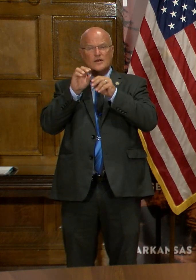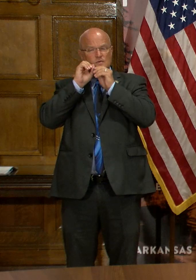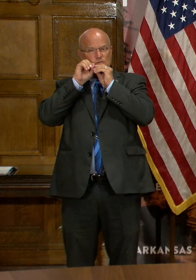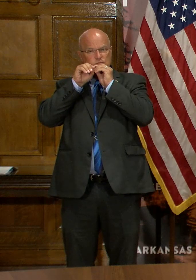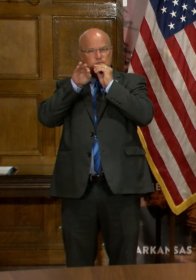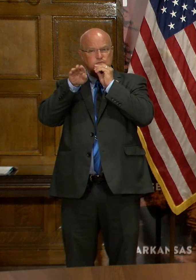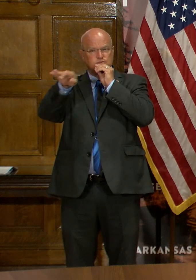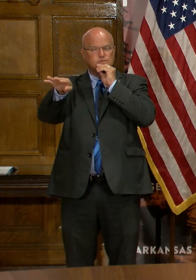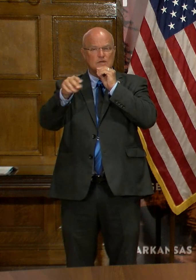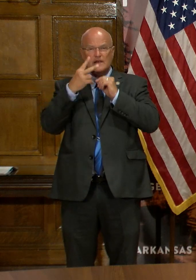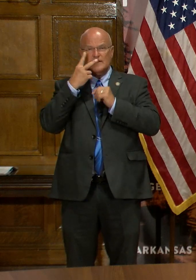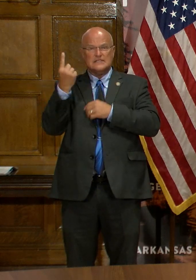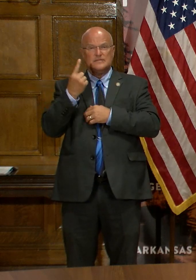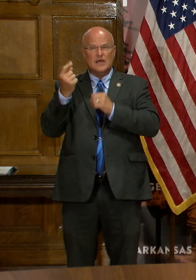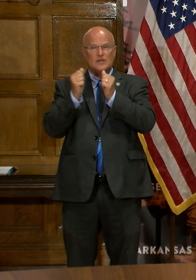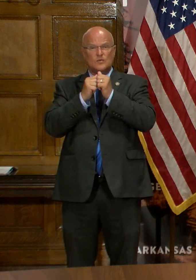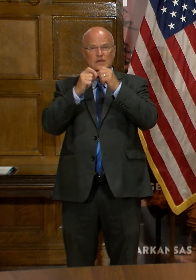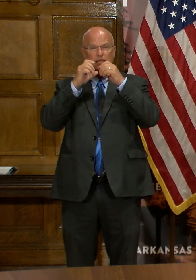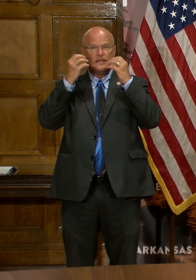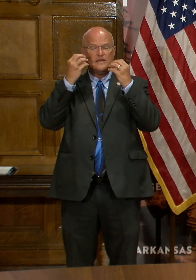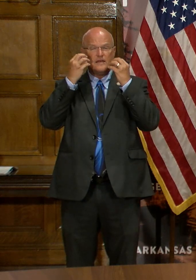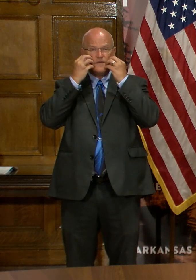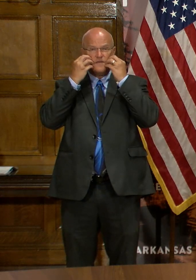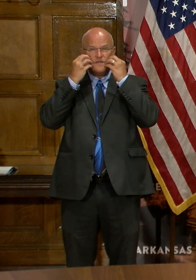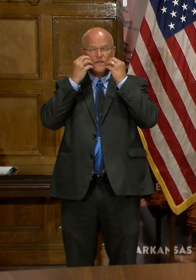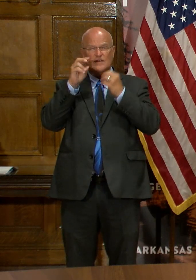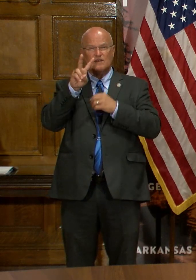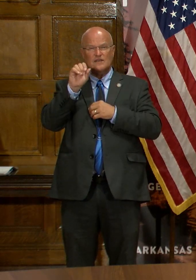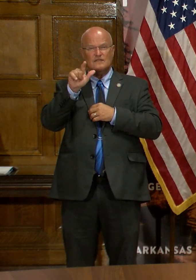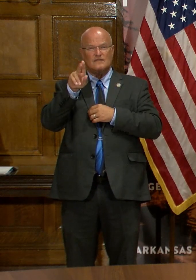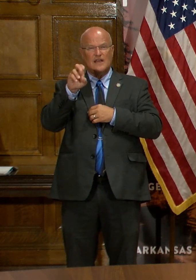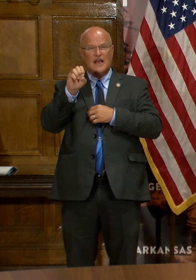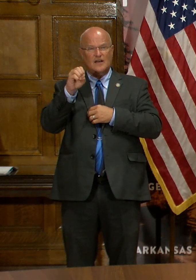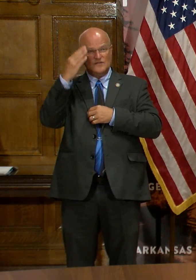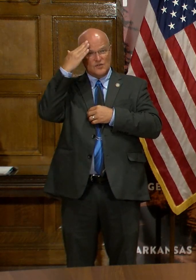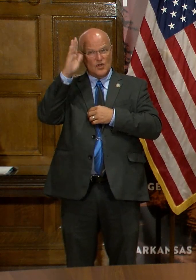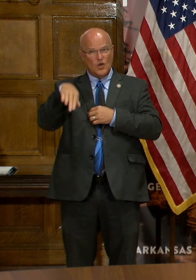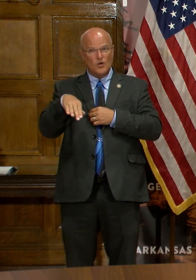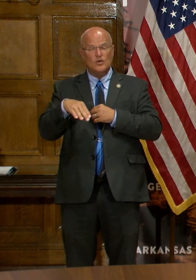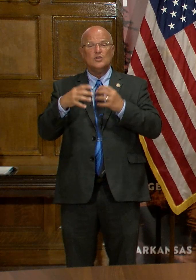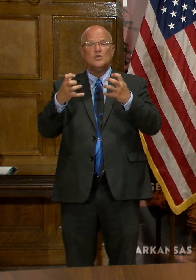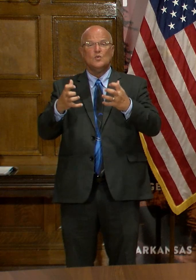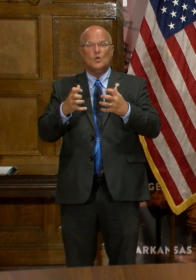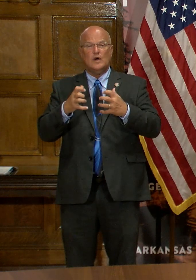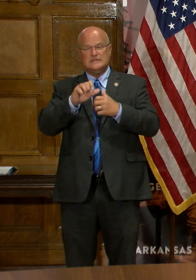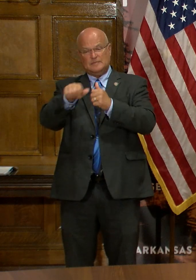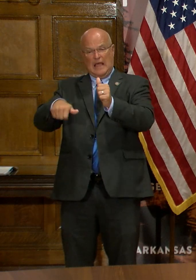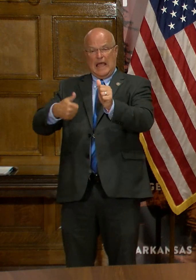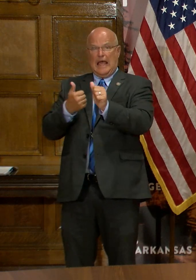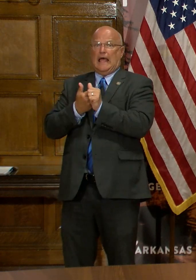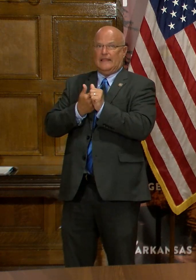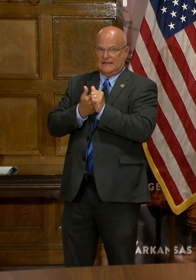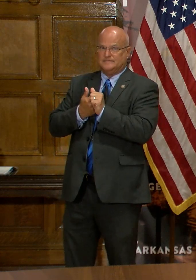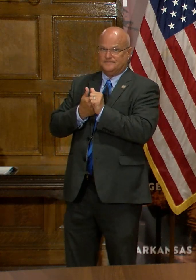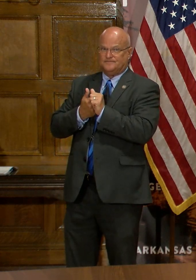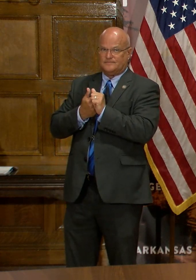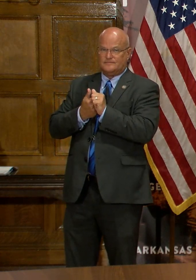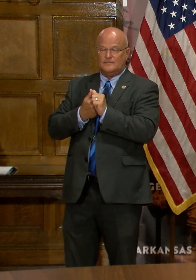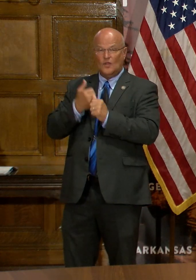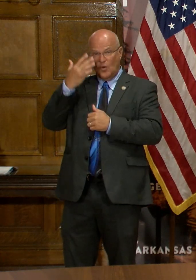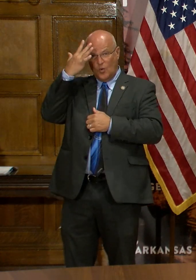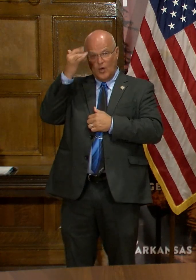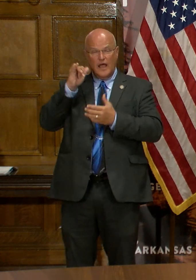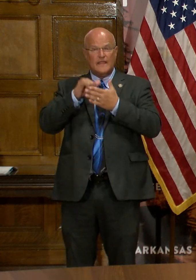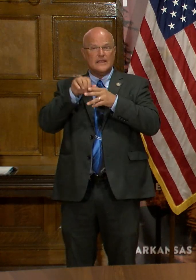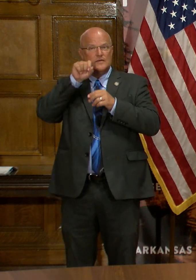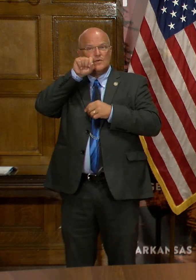air. So if you see someone with a valve on their face covering, you want to stand behind them. It's because